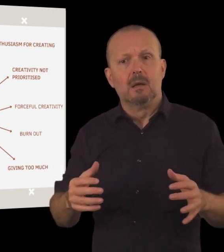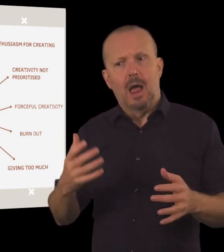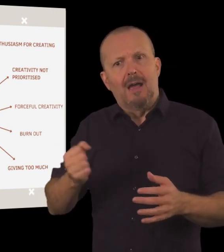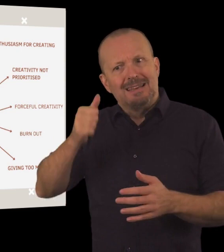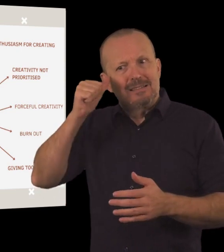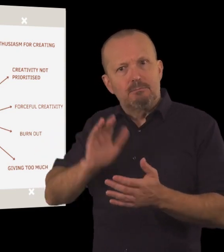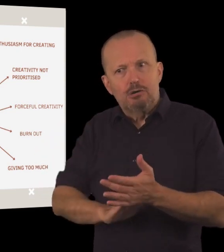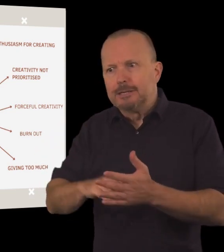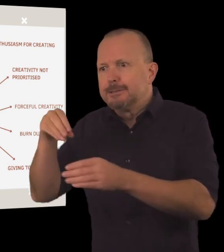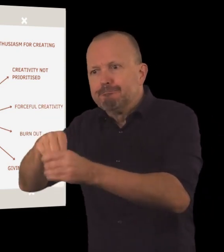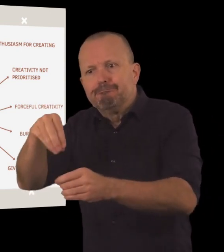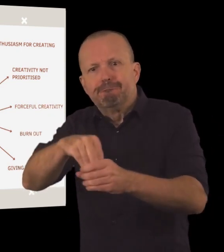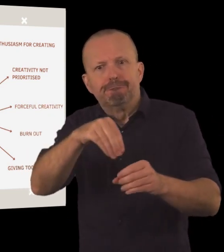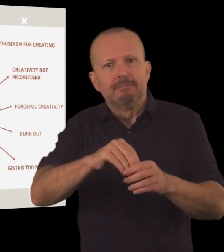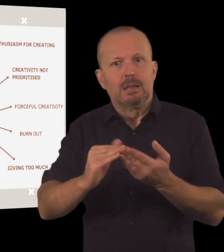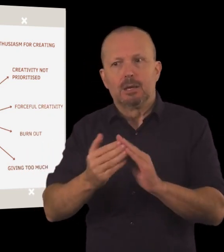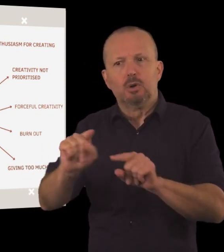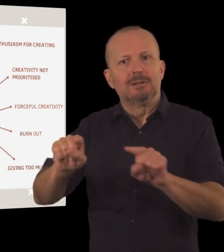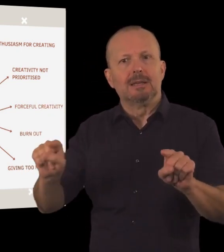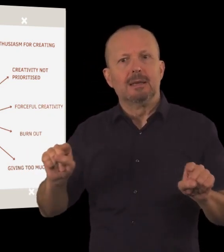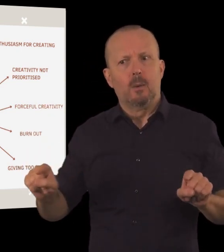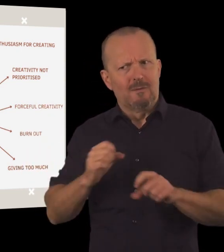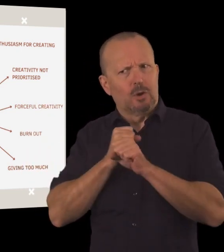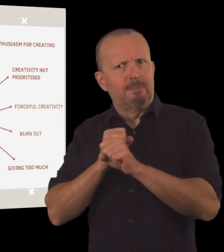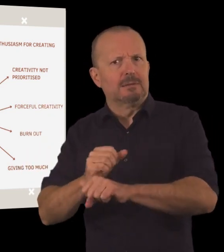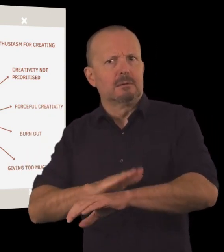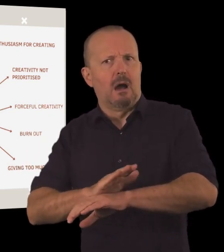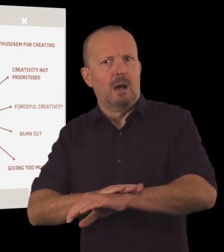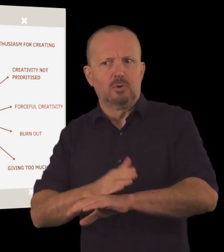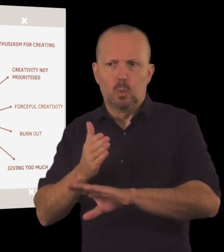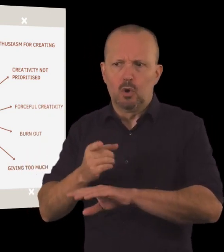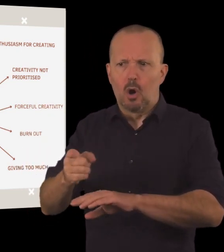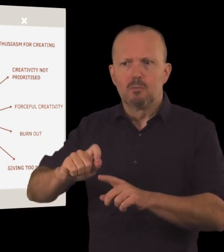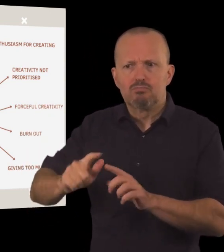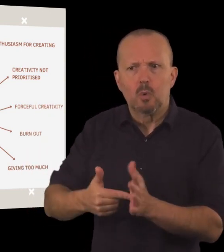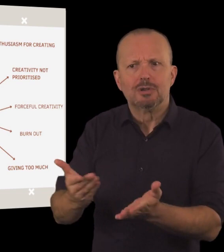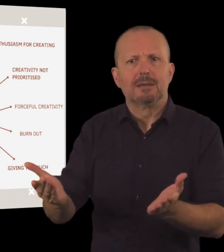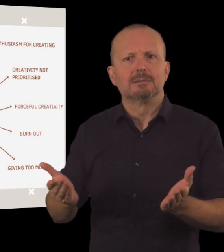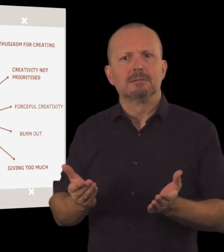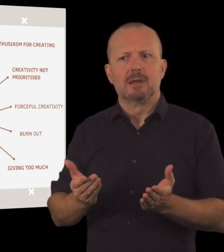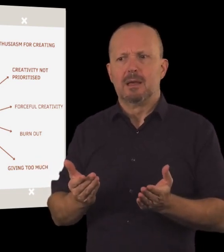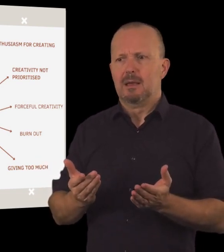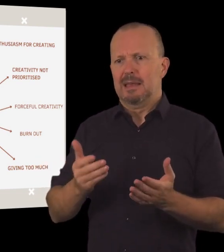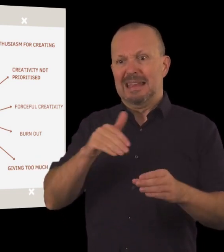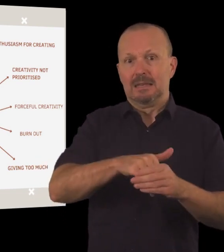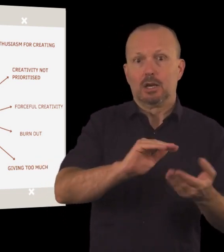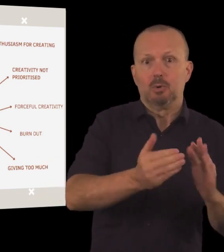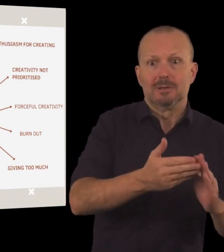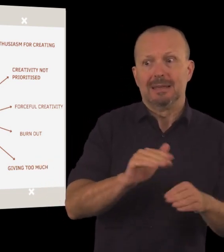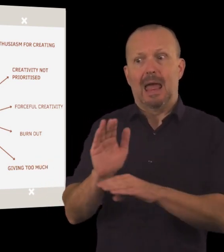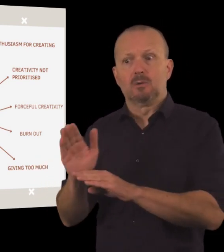had experiences in our communities, and we've committed our time to work on projects in and outside of our